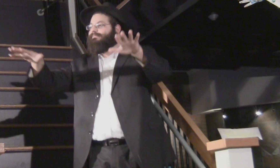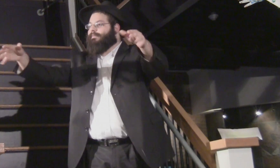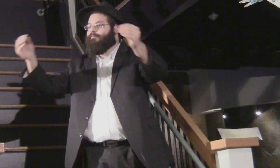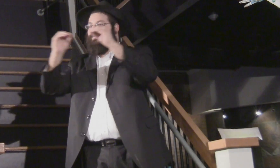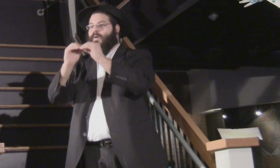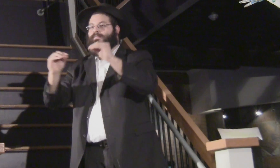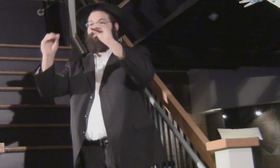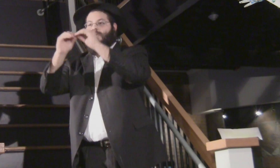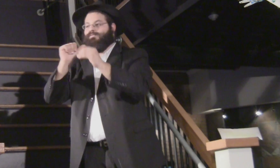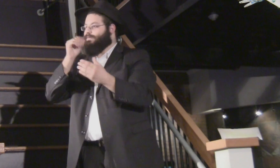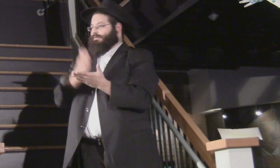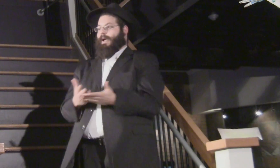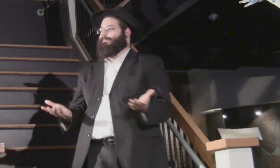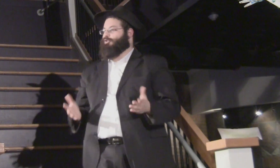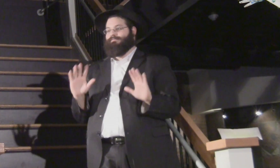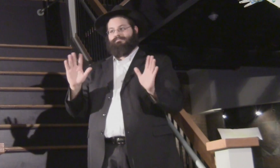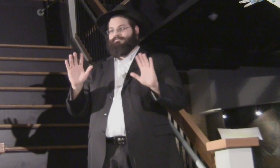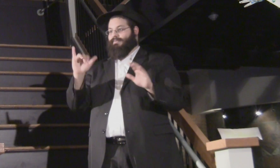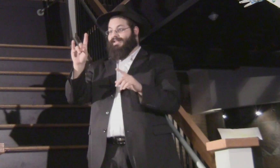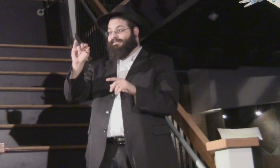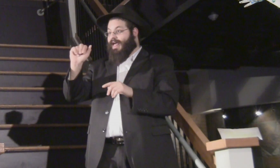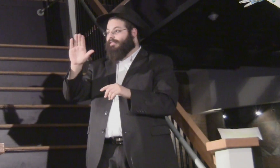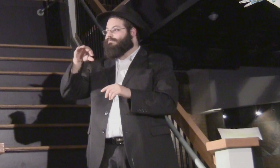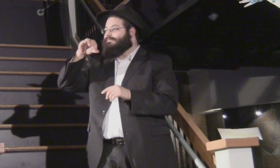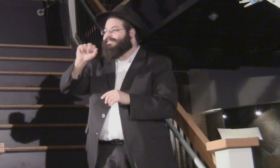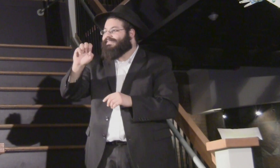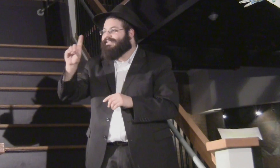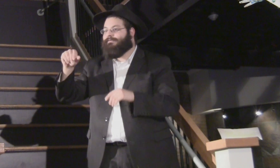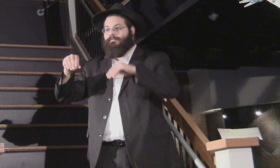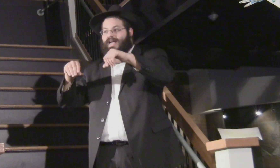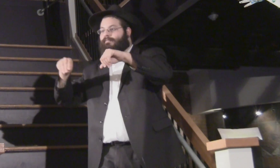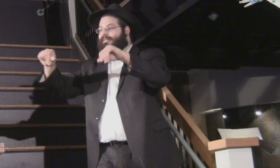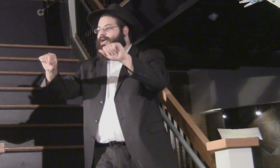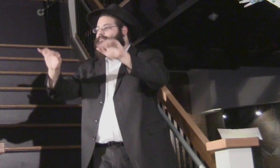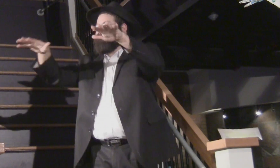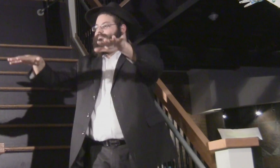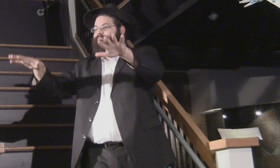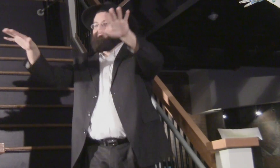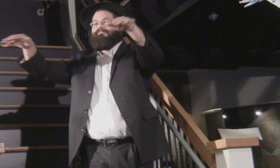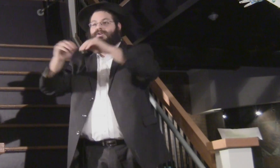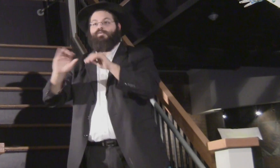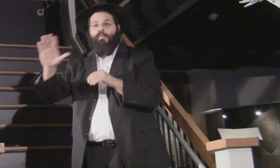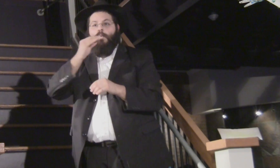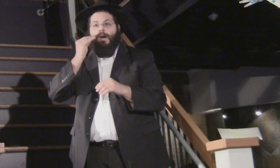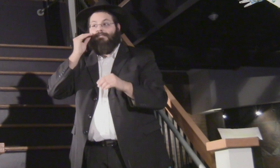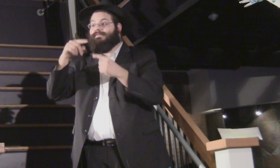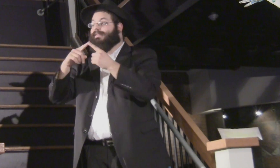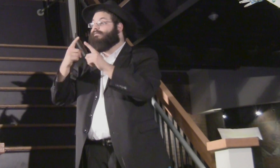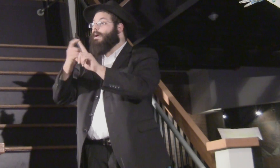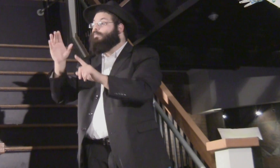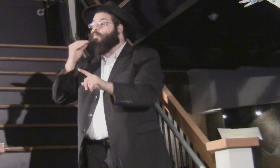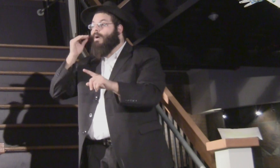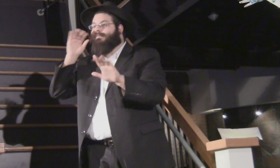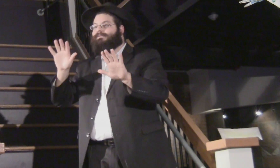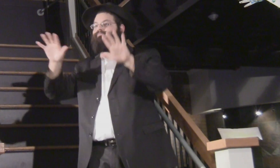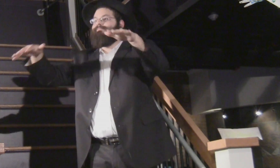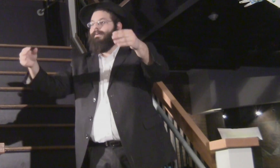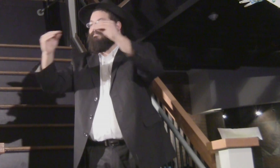you spread the light more and more. Don't stop here. Just keep planting that seed in your own home, and then from